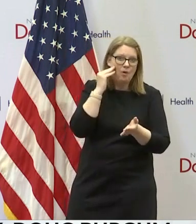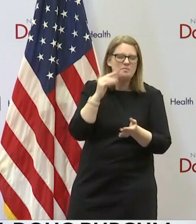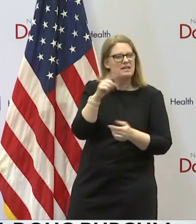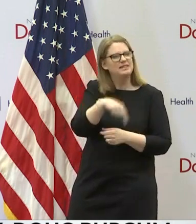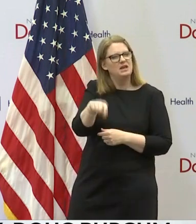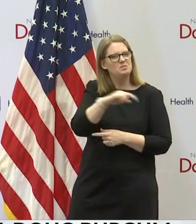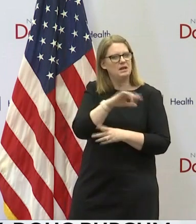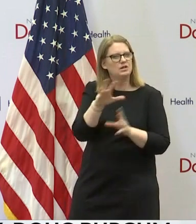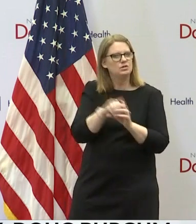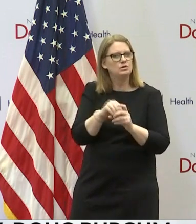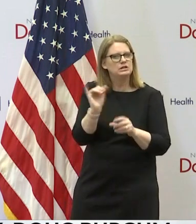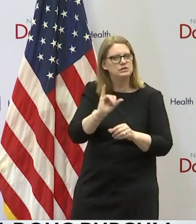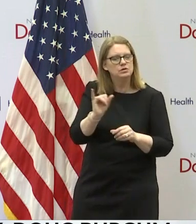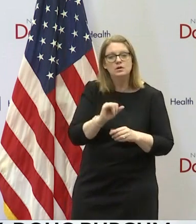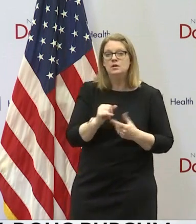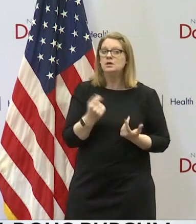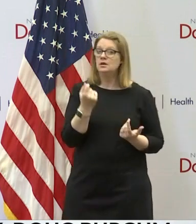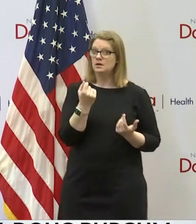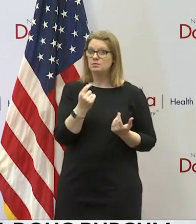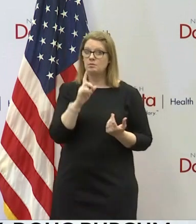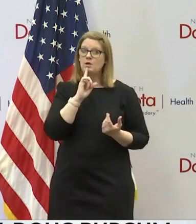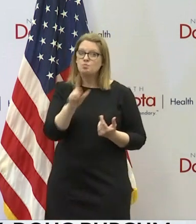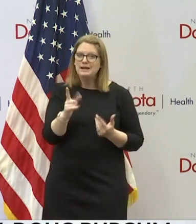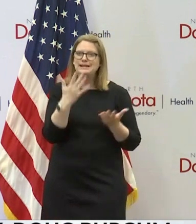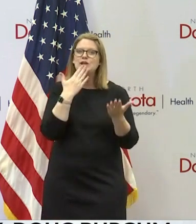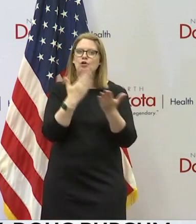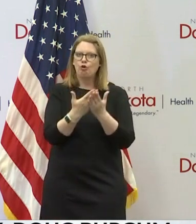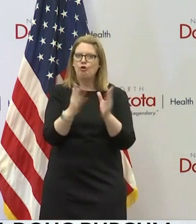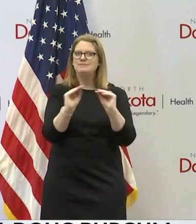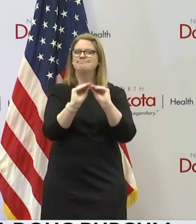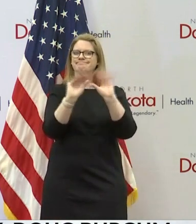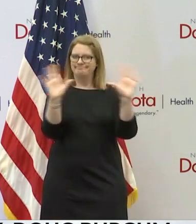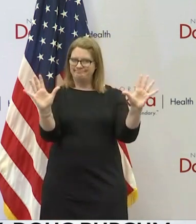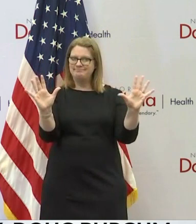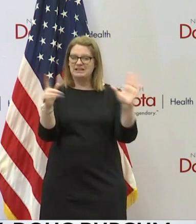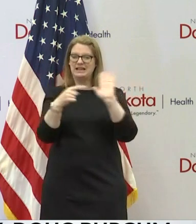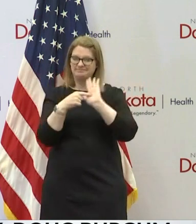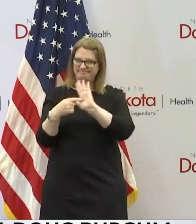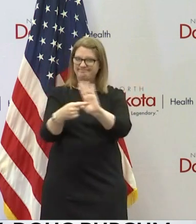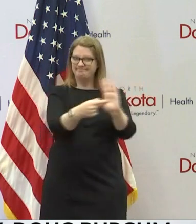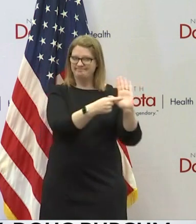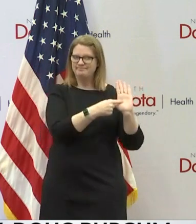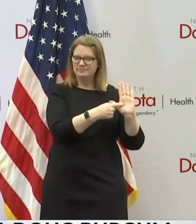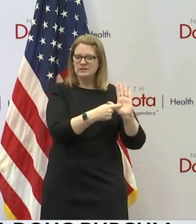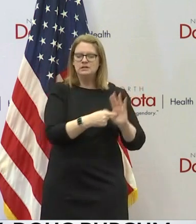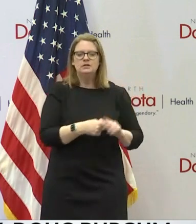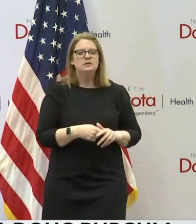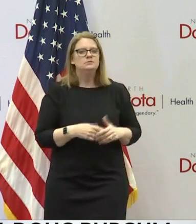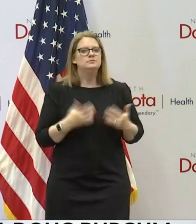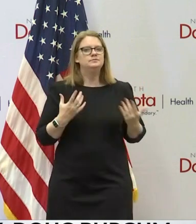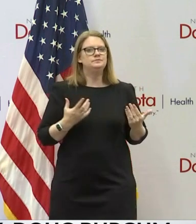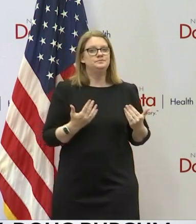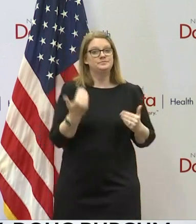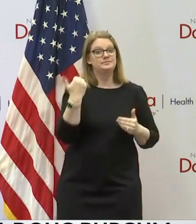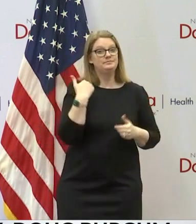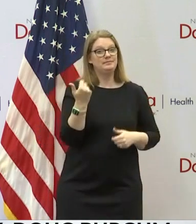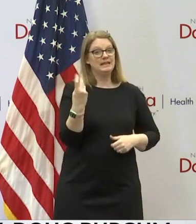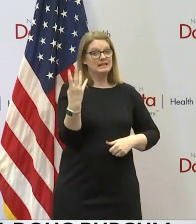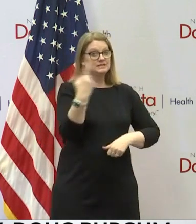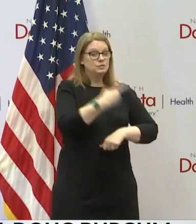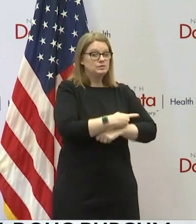we'll try to make sure that we've got good clarity and transparency for everyone having done that. Now, having said that, in the last few